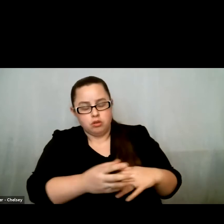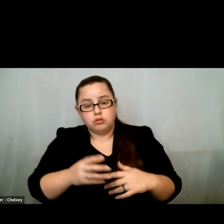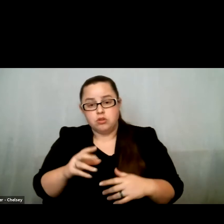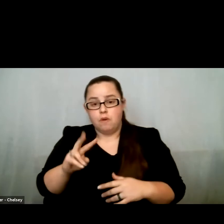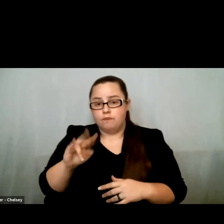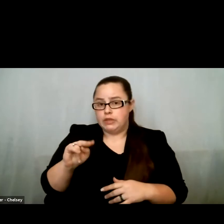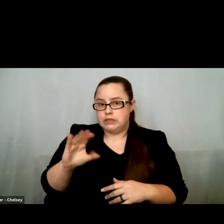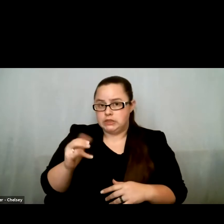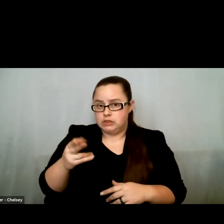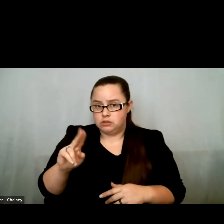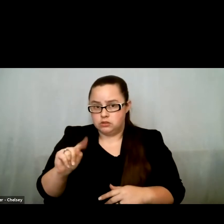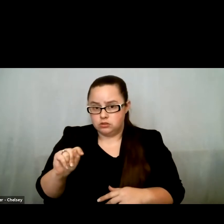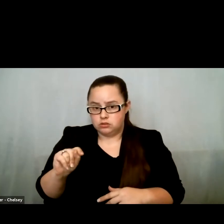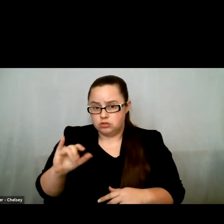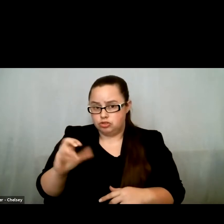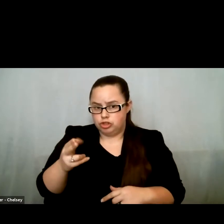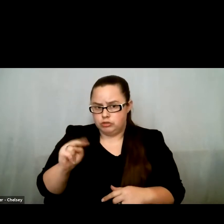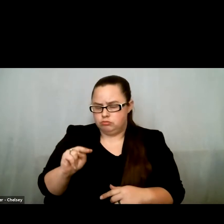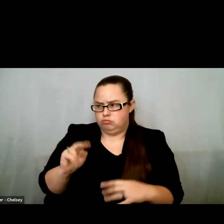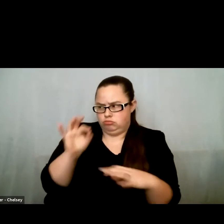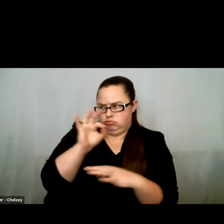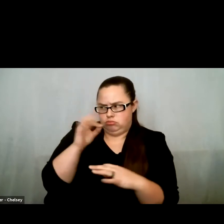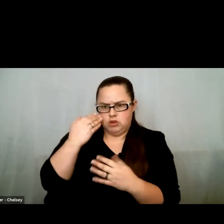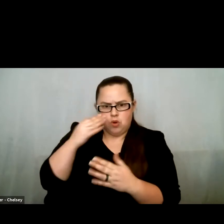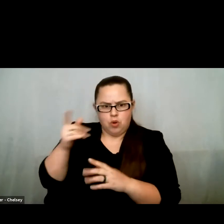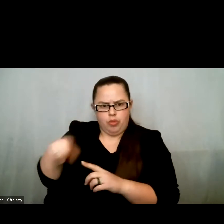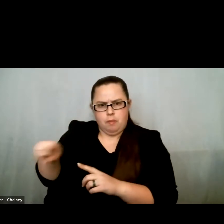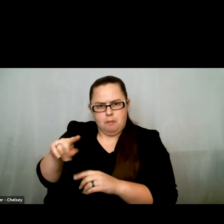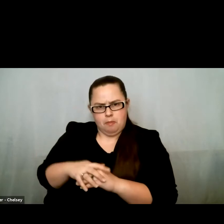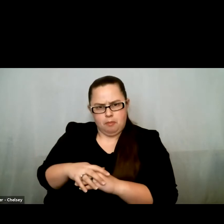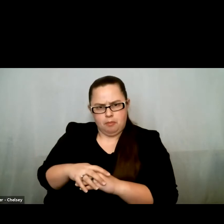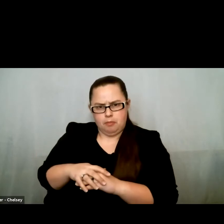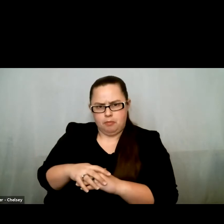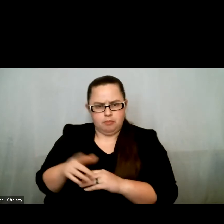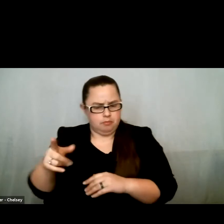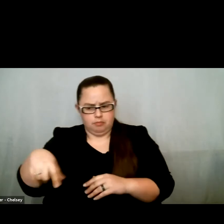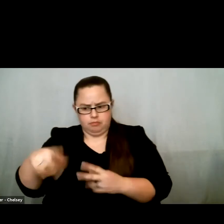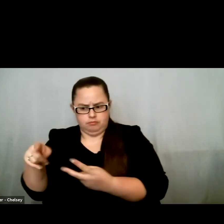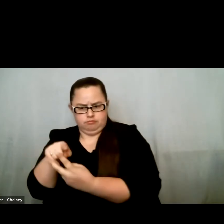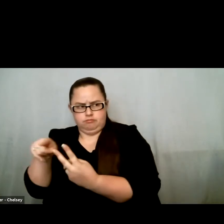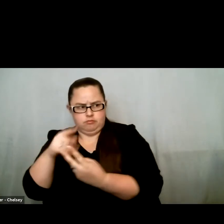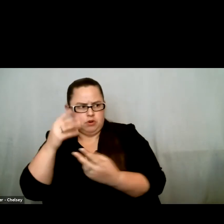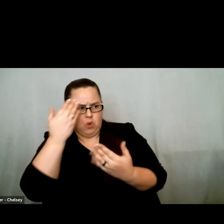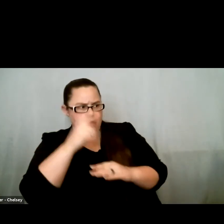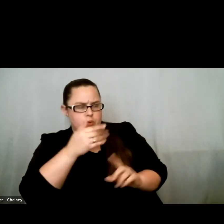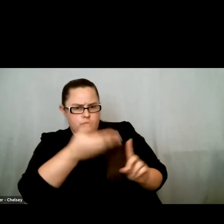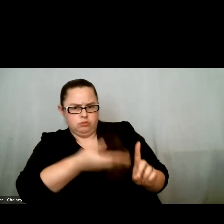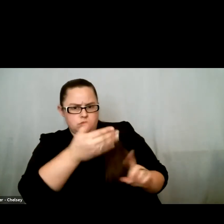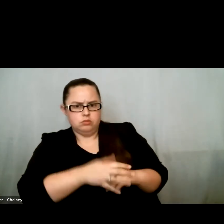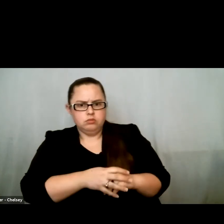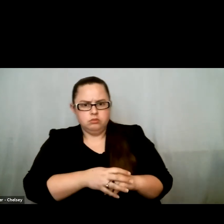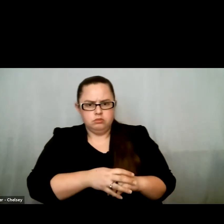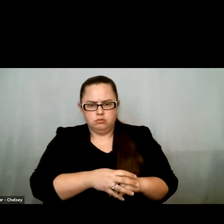Chin did not know these men. These men did not know him. He did not work in the